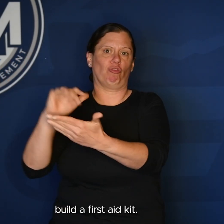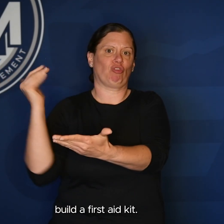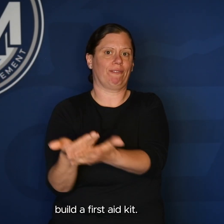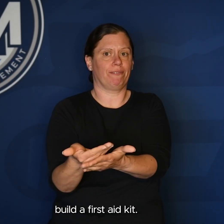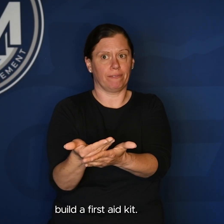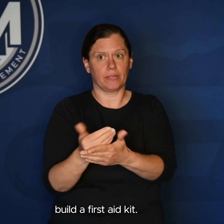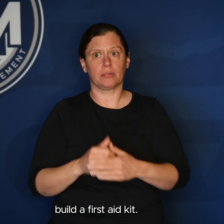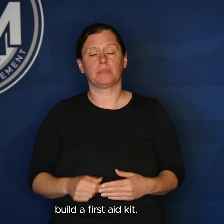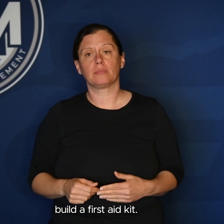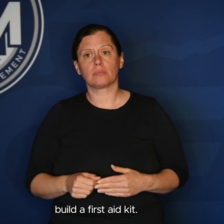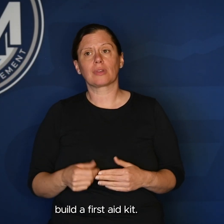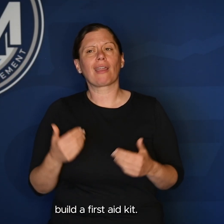aid kit.